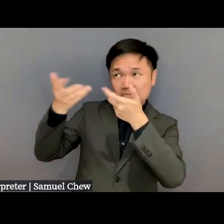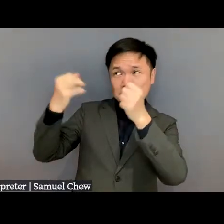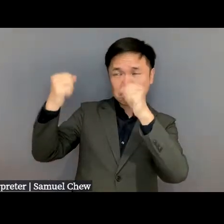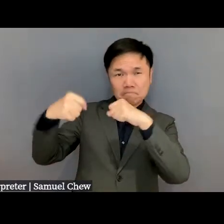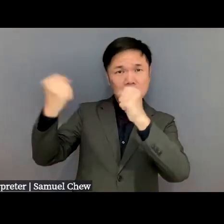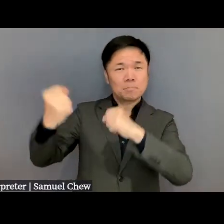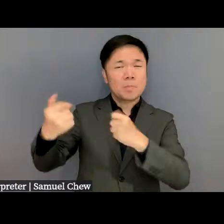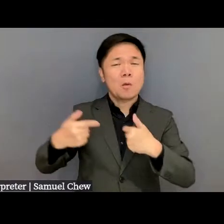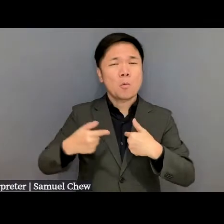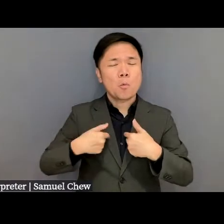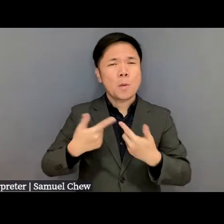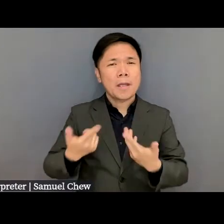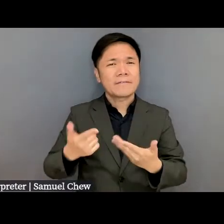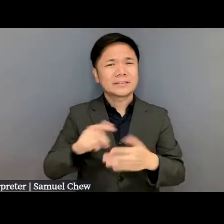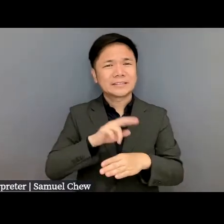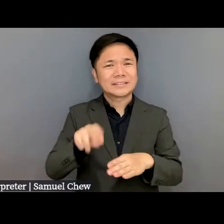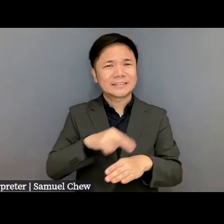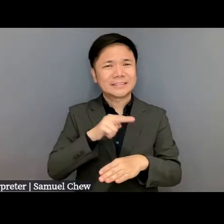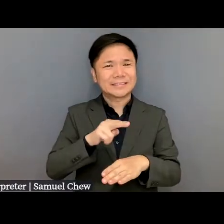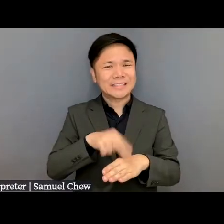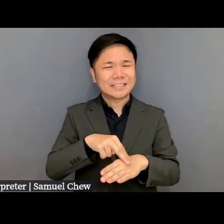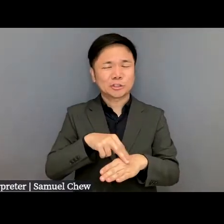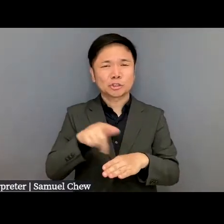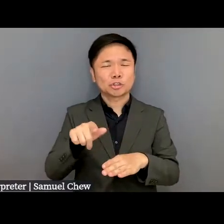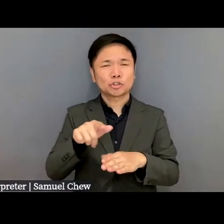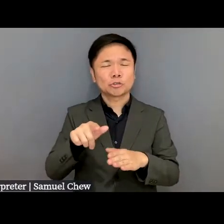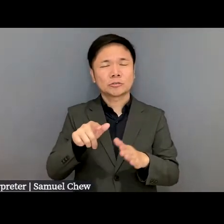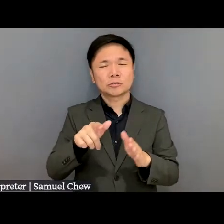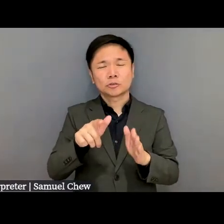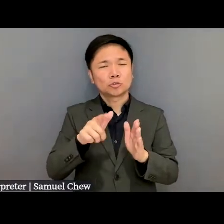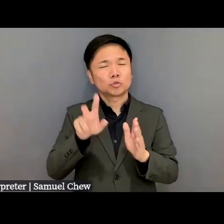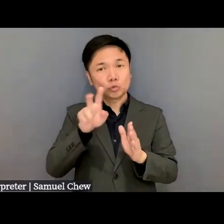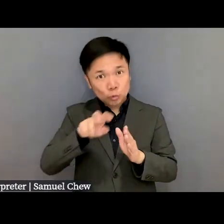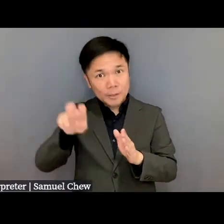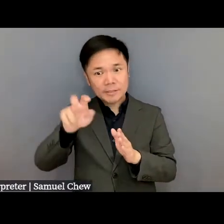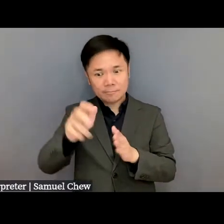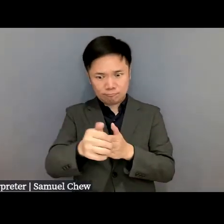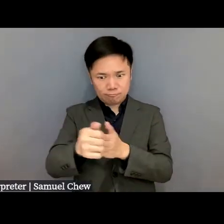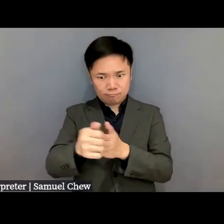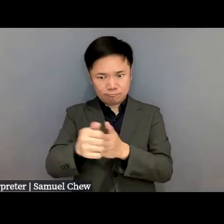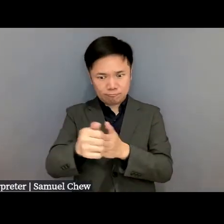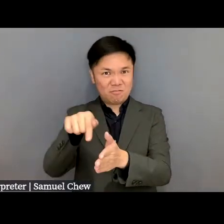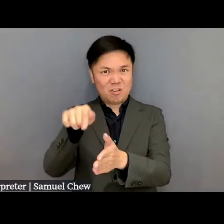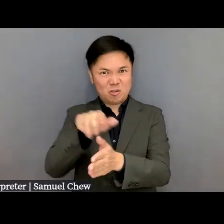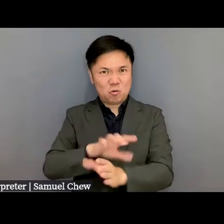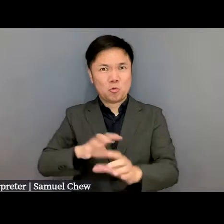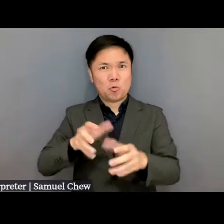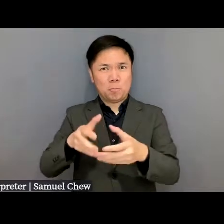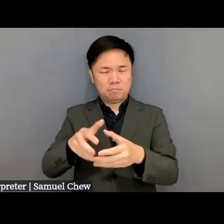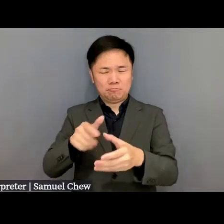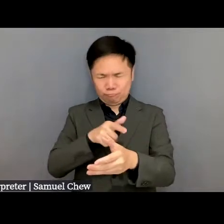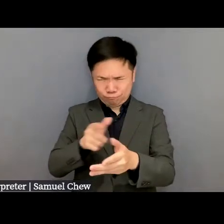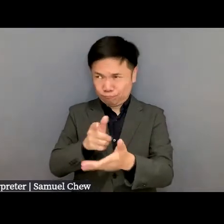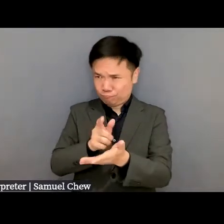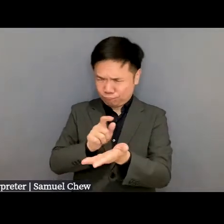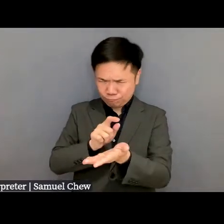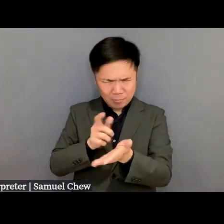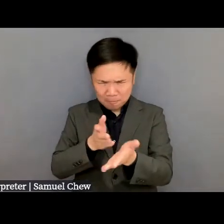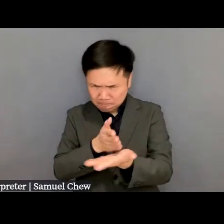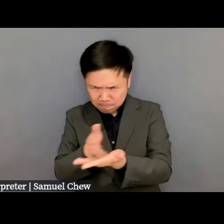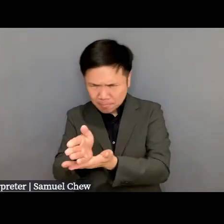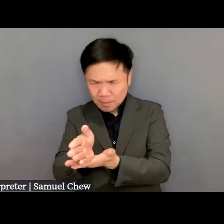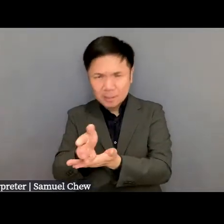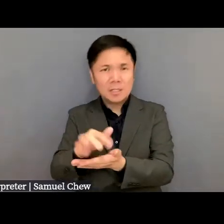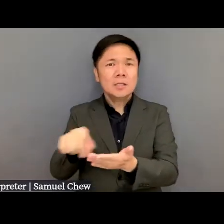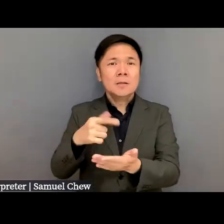the National Tourism Steering Committee is the working group that has on the private sector, public sector, and